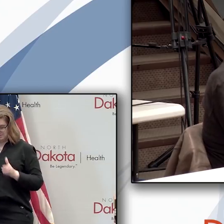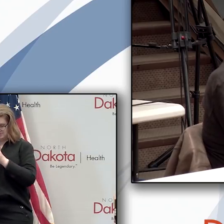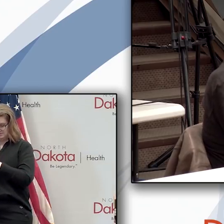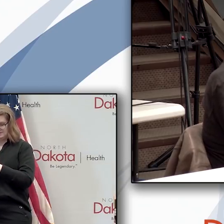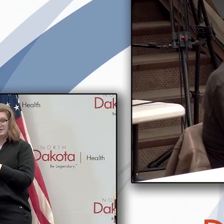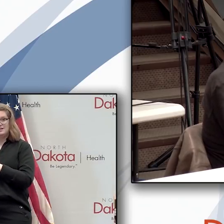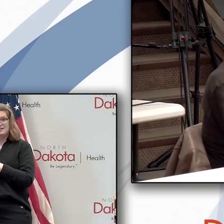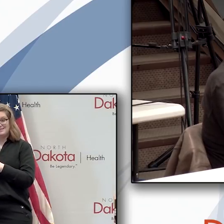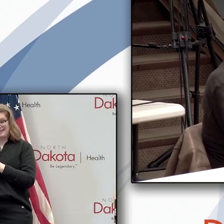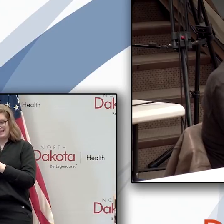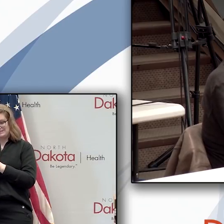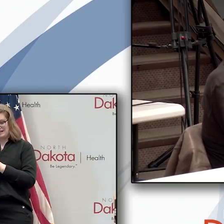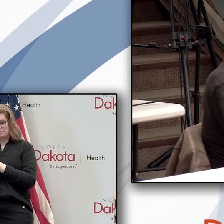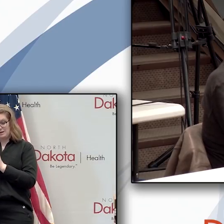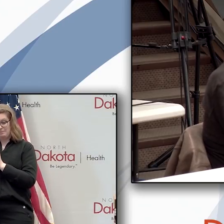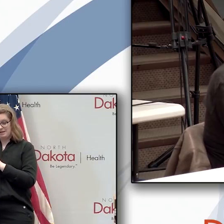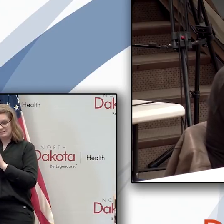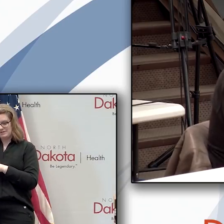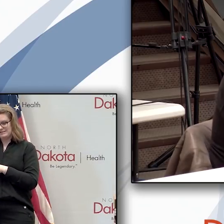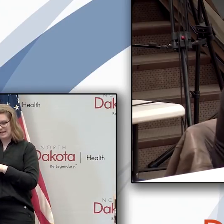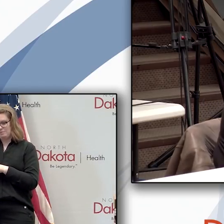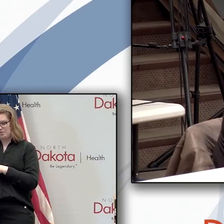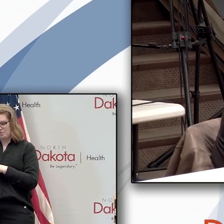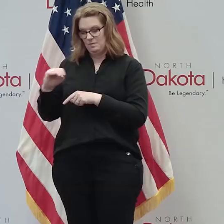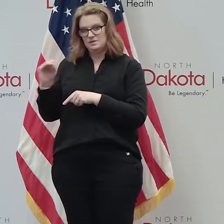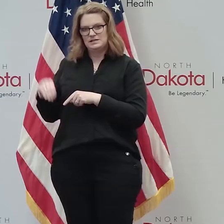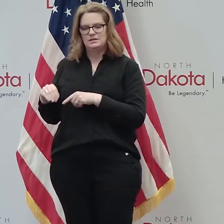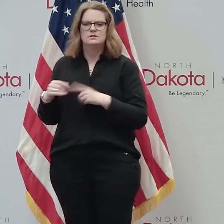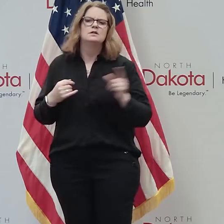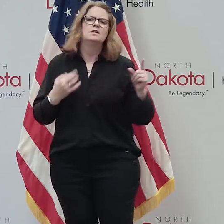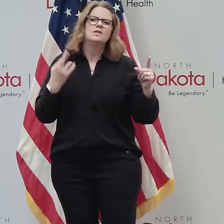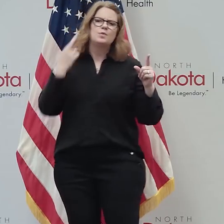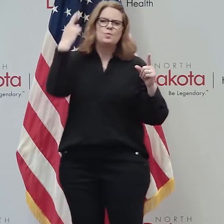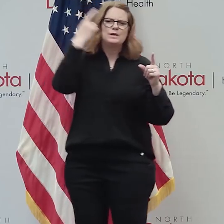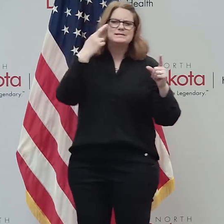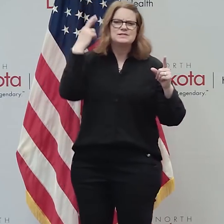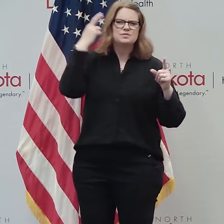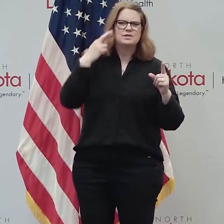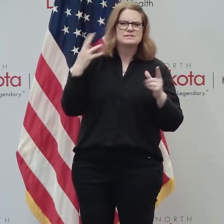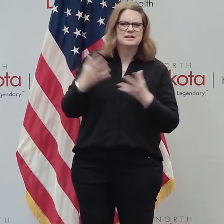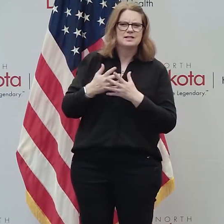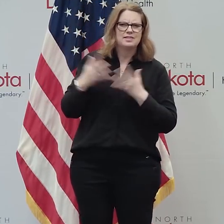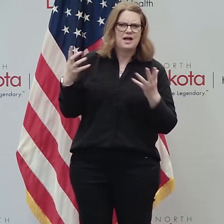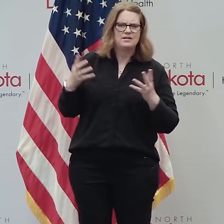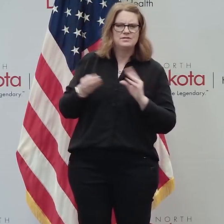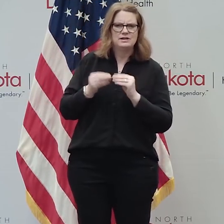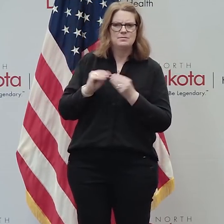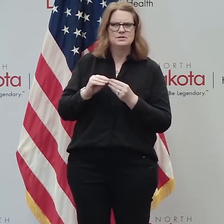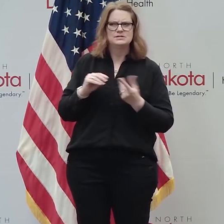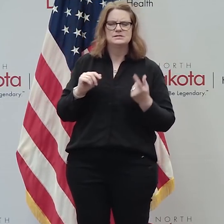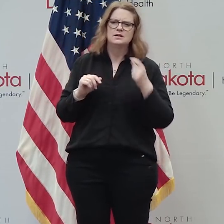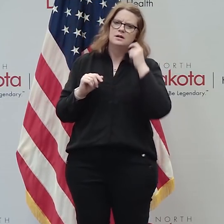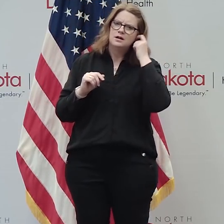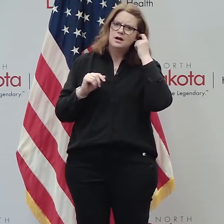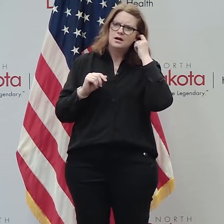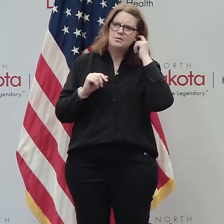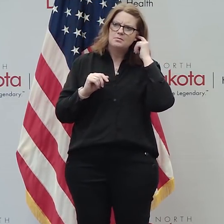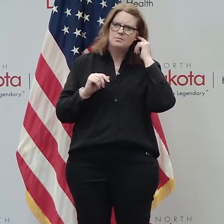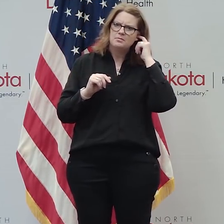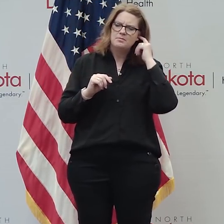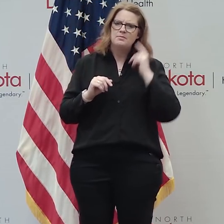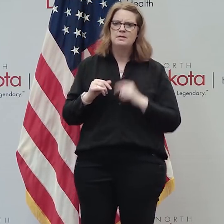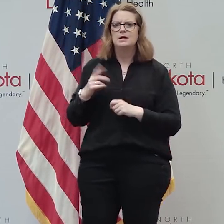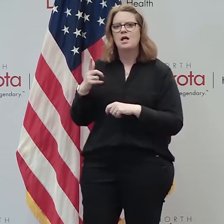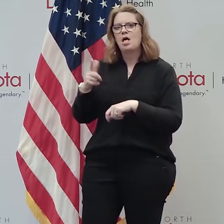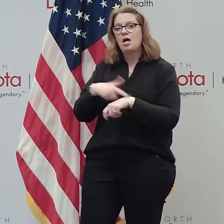in Cass County? Are there reasons for that? A lot of it has been concentrated within long-term care and